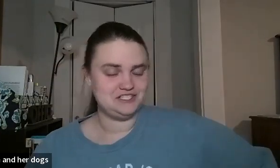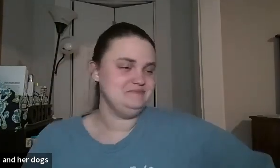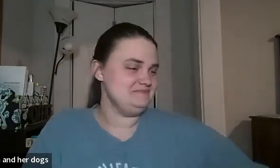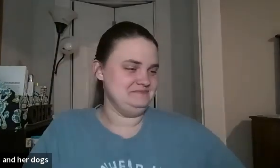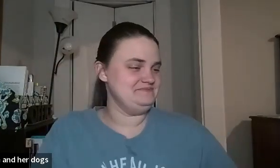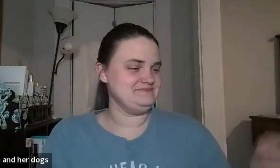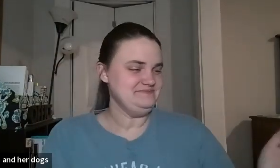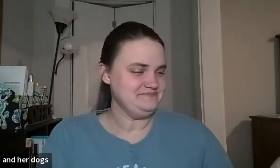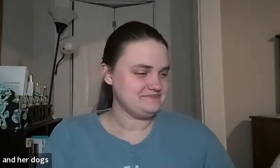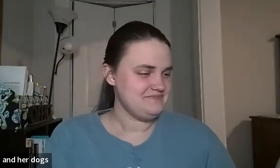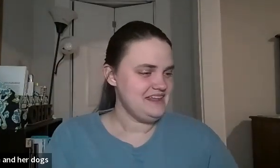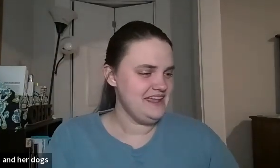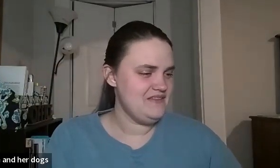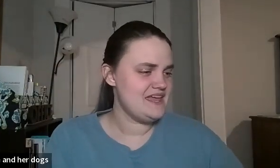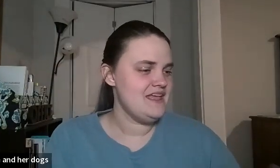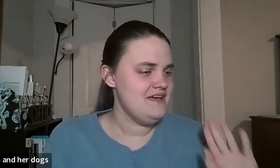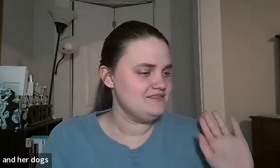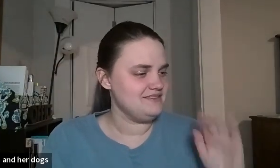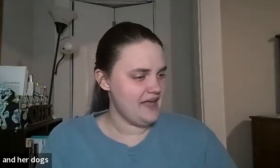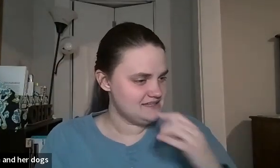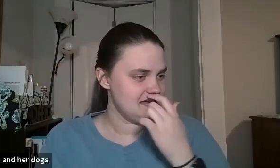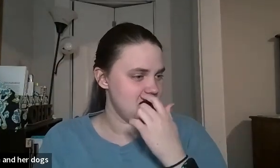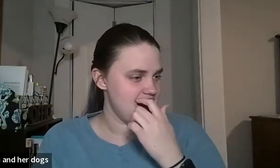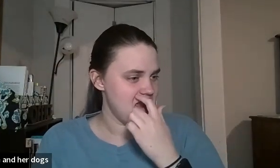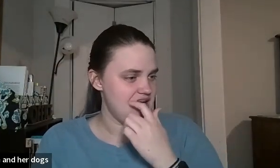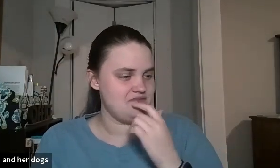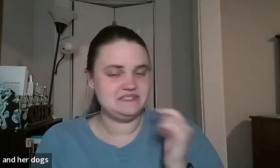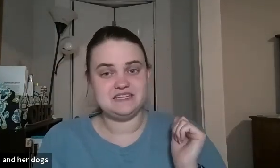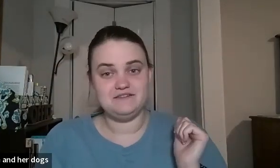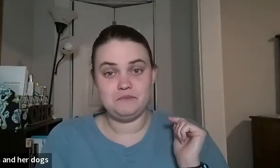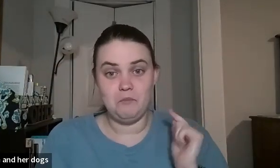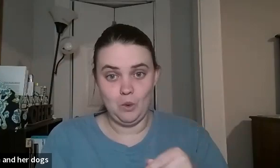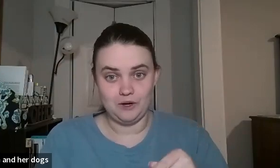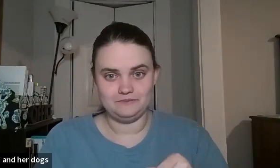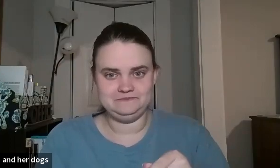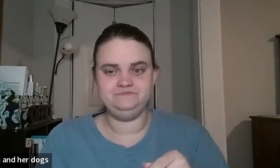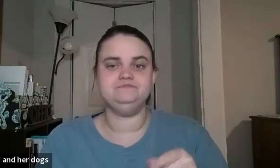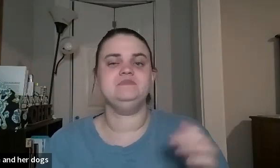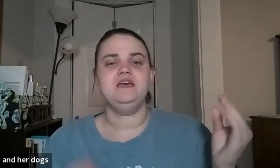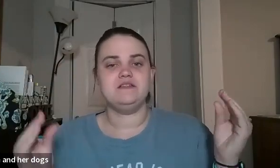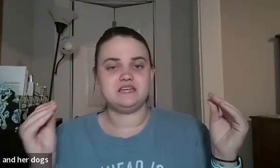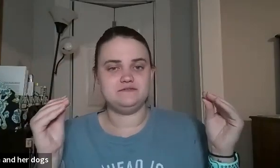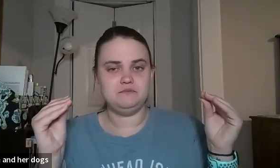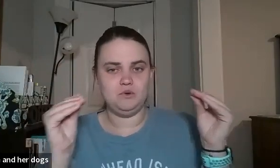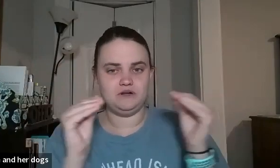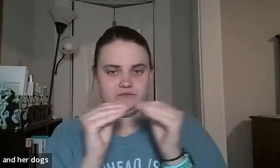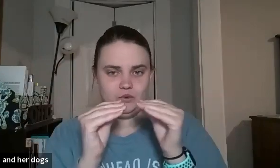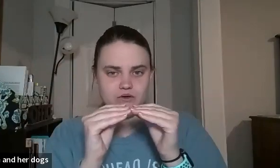suggestion. And then the last sign I have is the sign for more. And the sign for more is more.